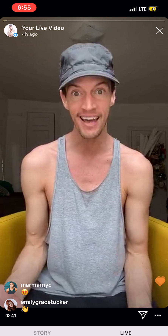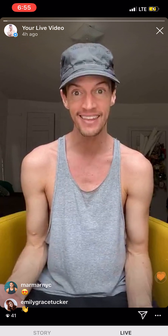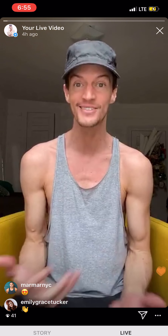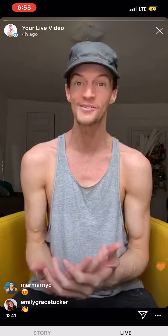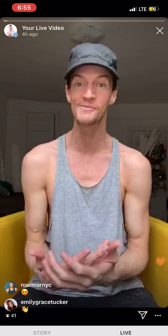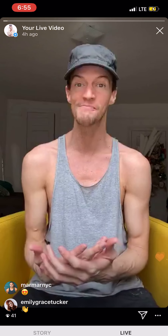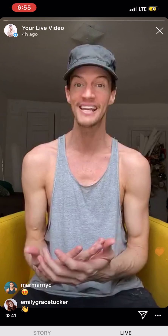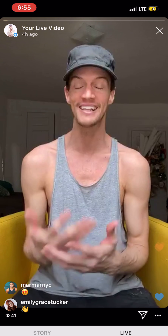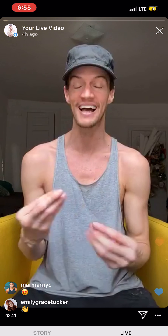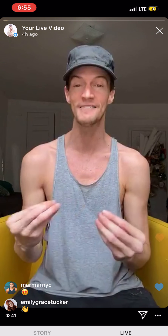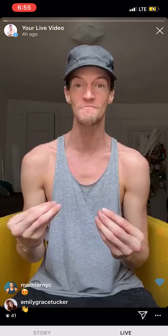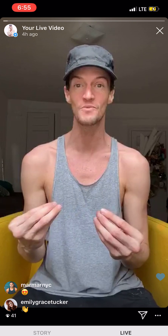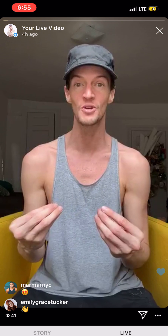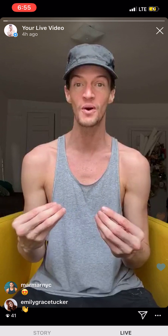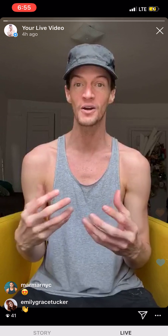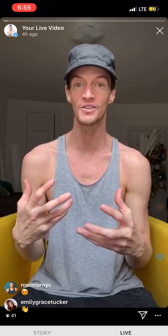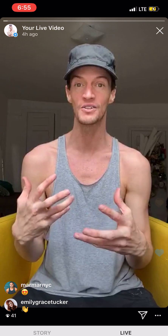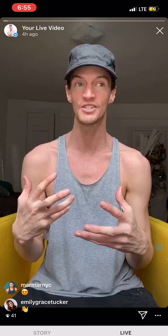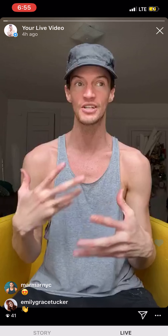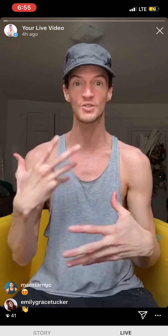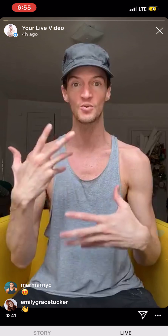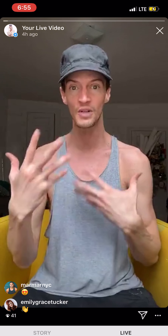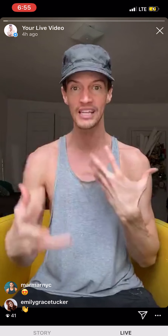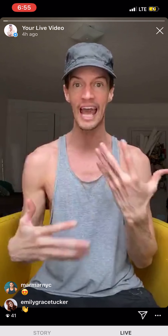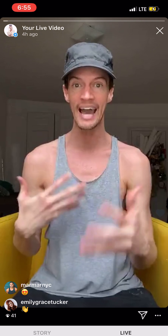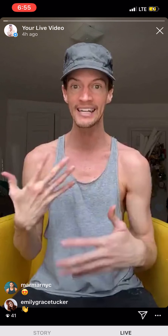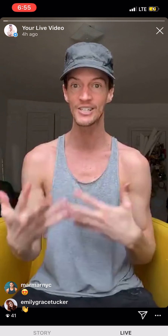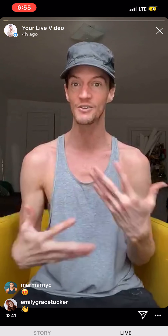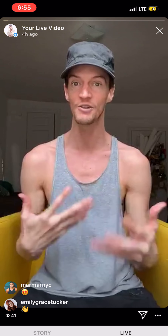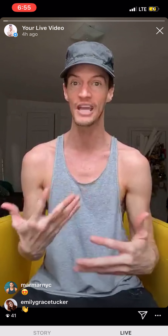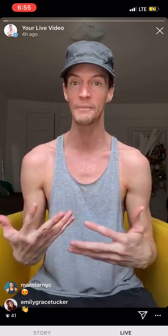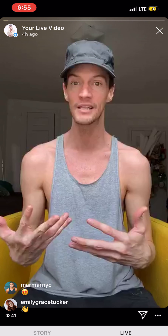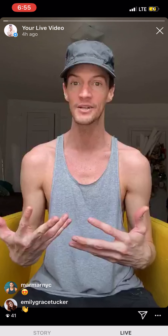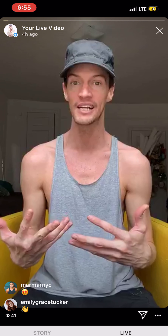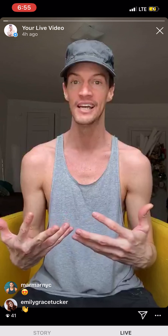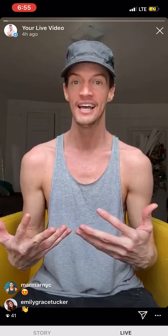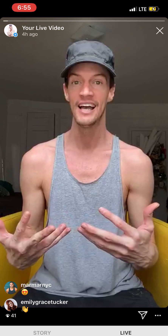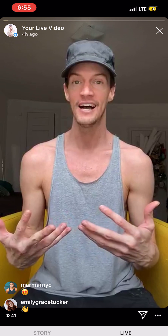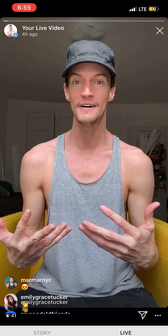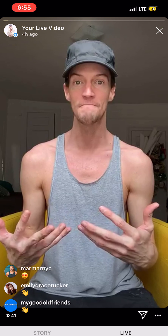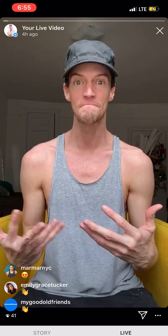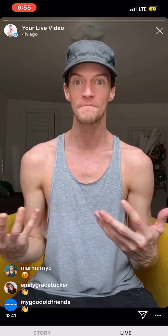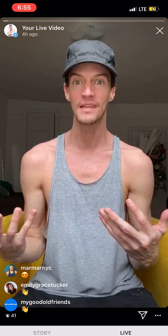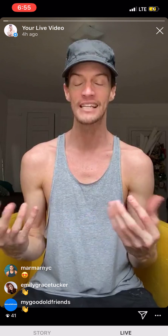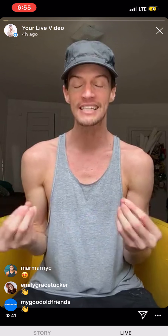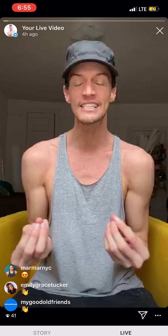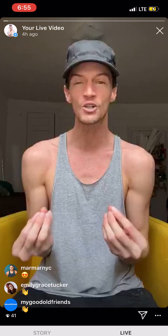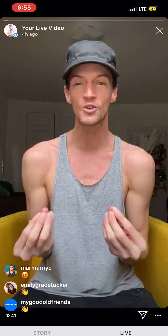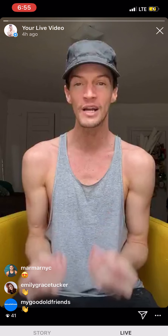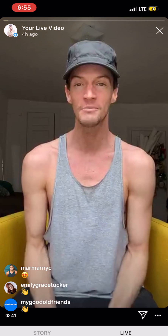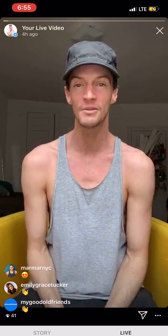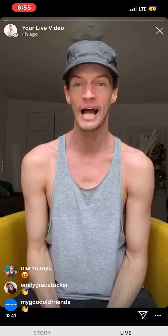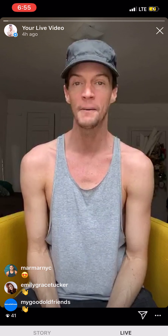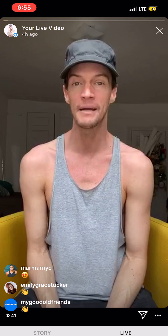That's so many. You are just really adding to your vocabulary. Larry, it's incredible how many